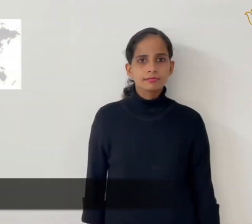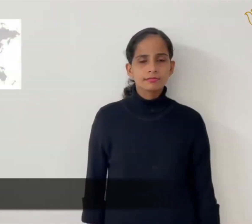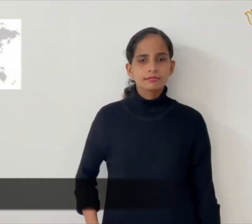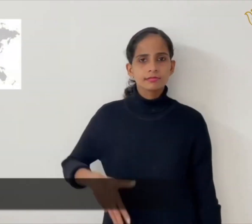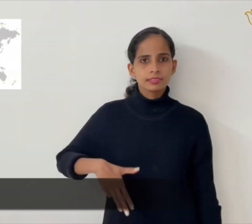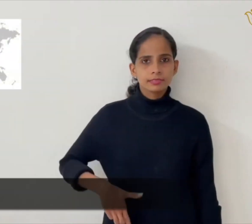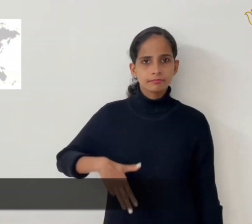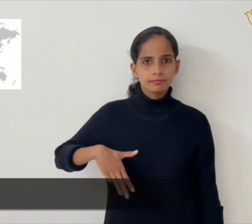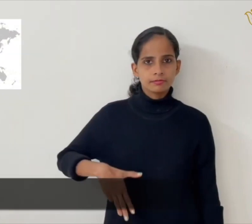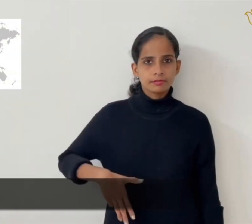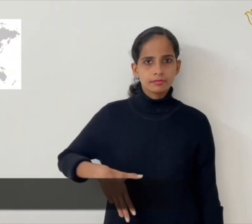Namibia,